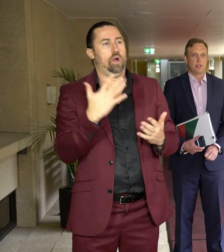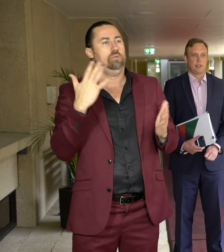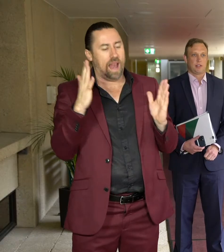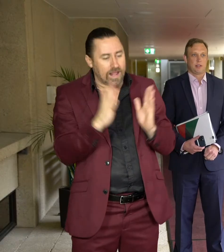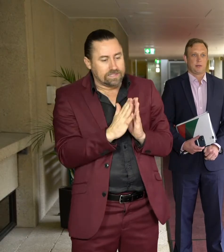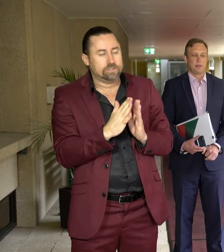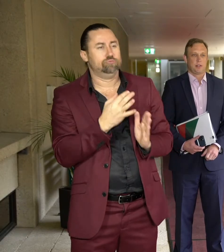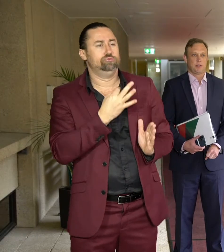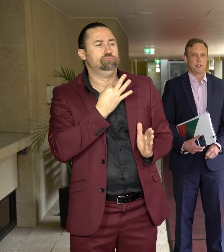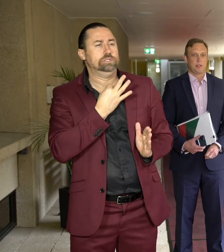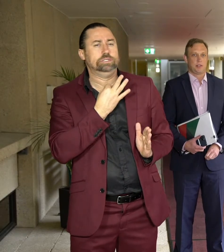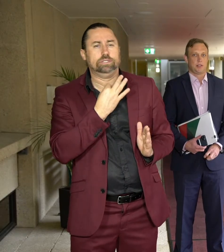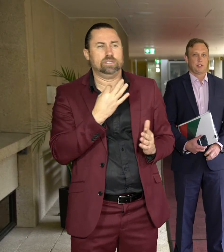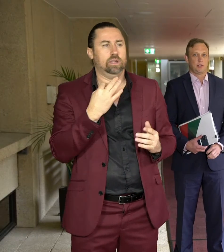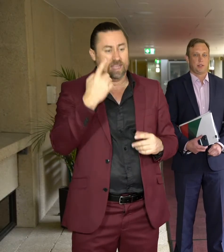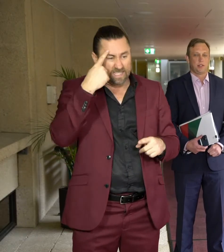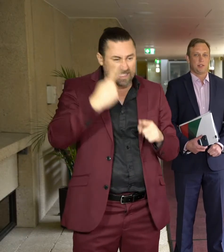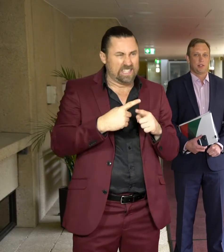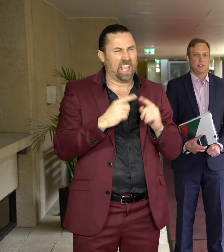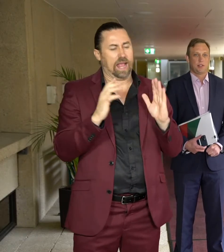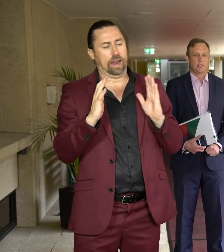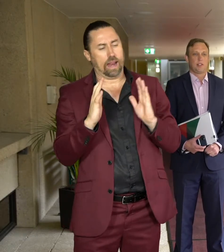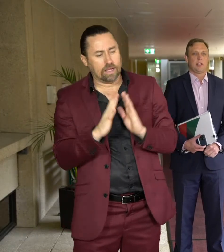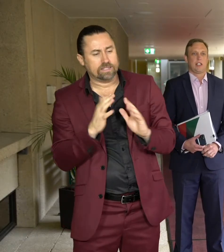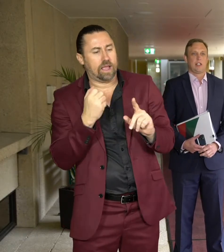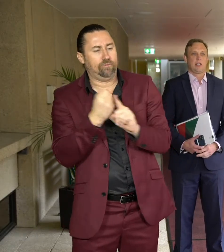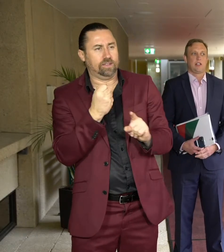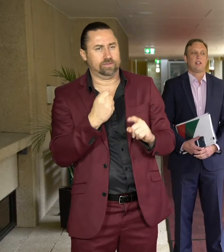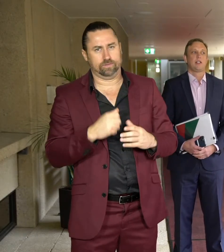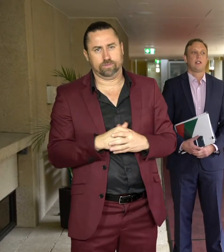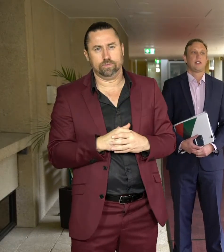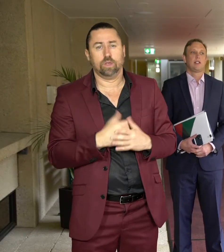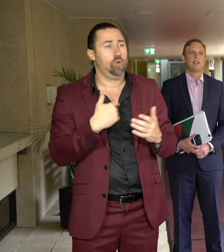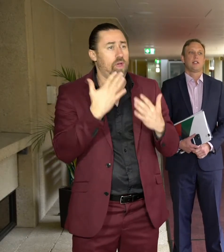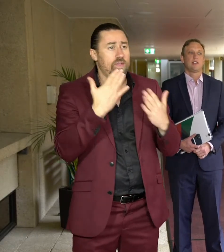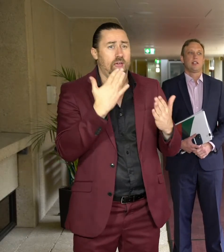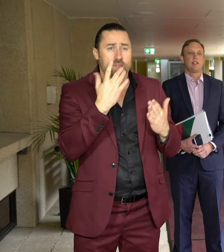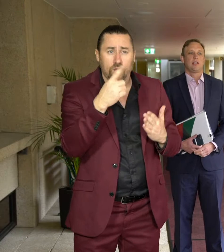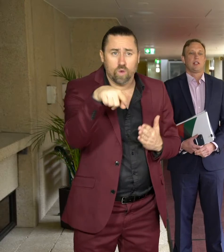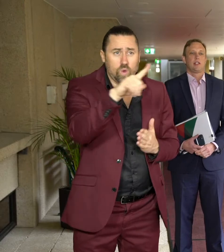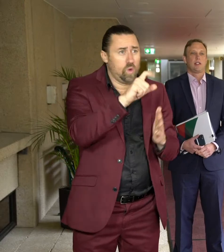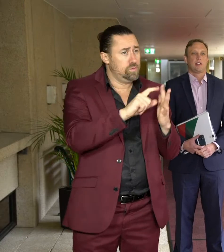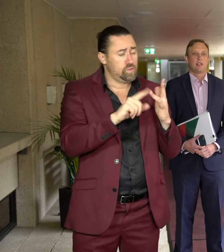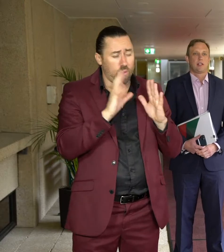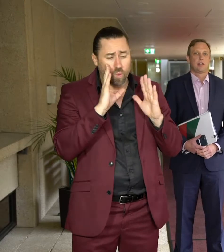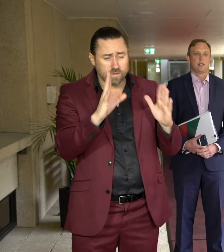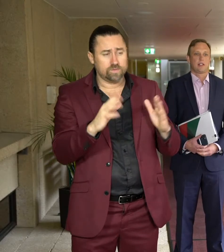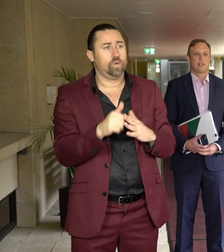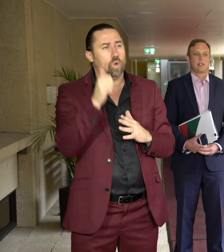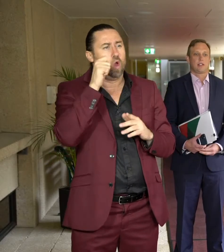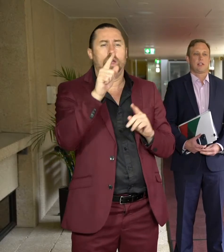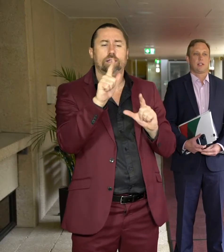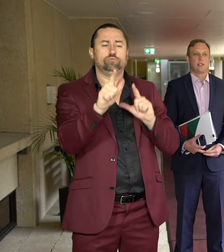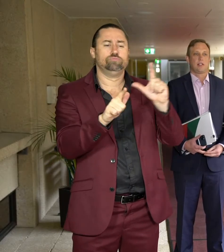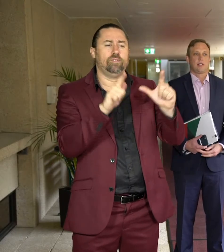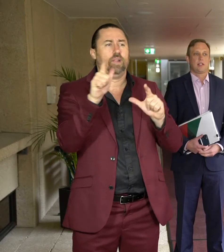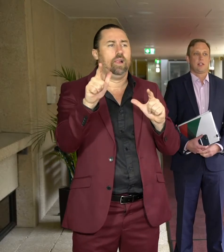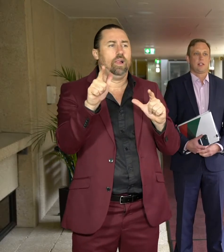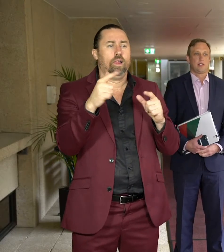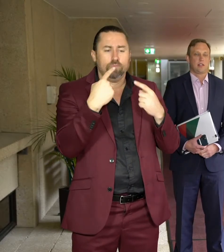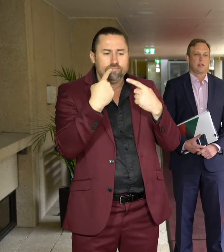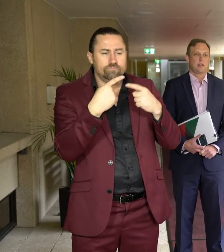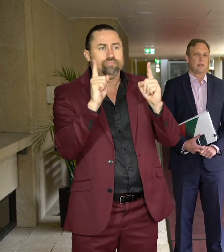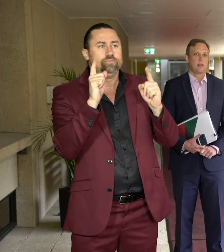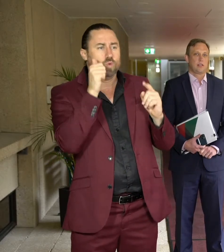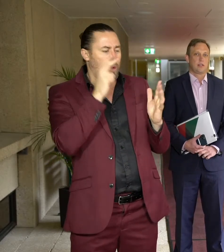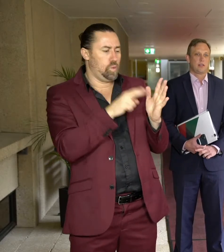seriously ill in hospital. So I thank Queenslanders for all the great work they've been doing. This travel declaration change for the New